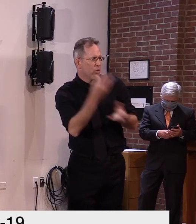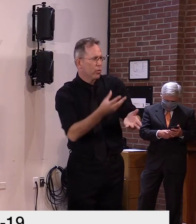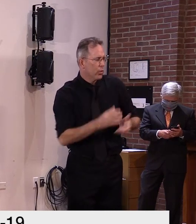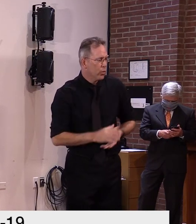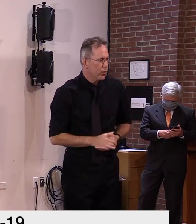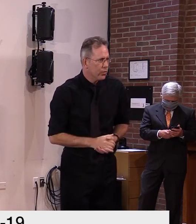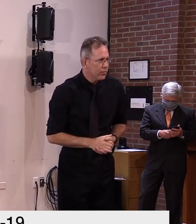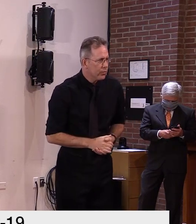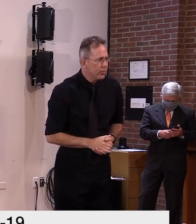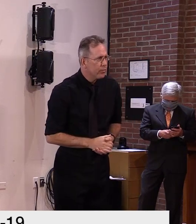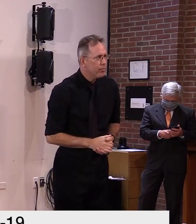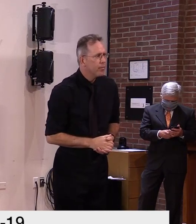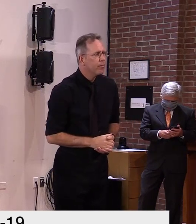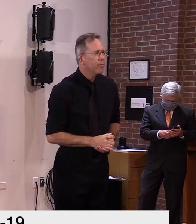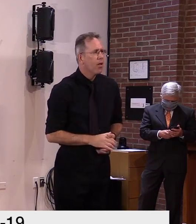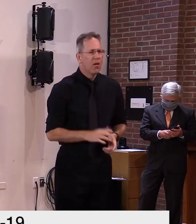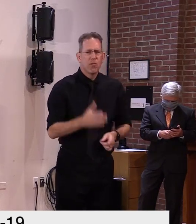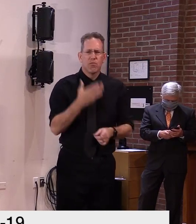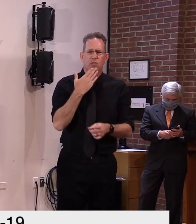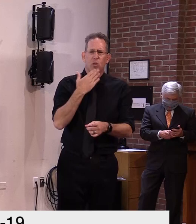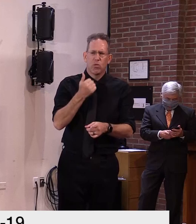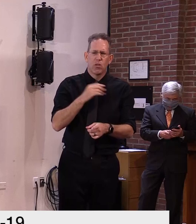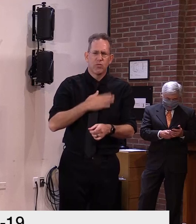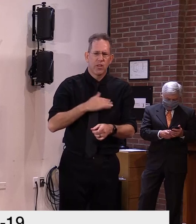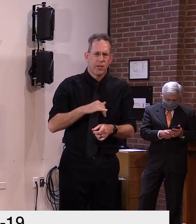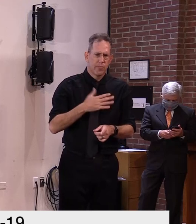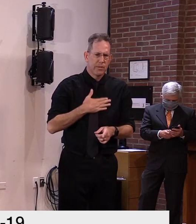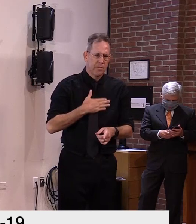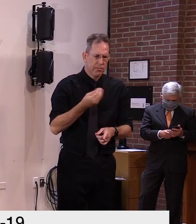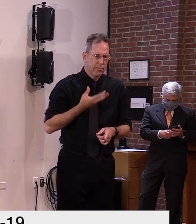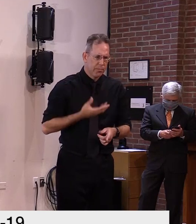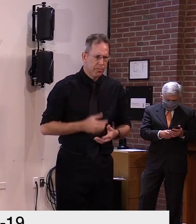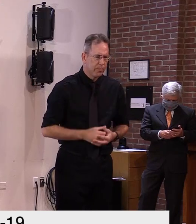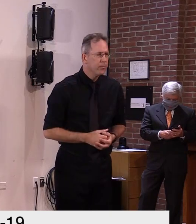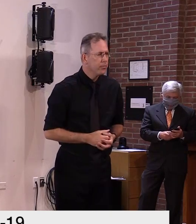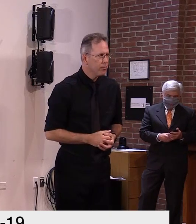Well, I appreciate that. Thank you very much. You bet.